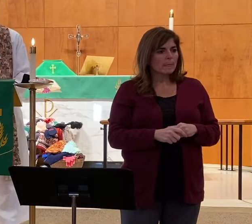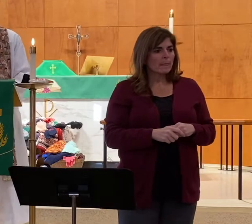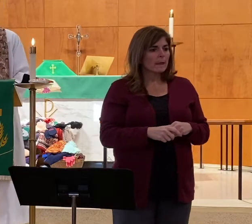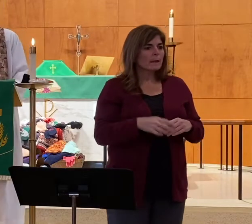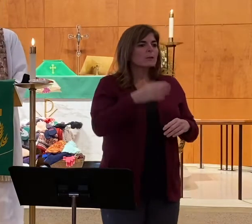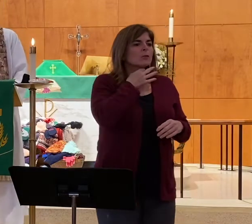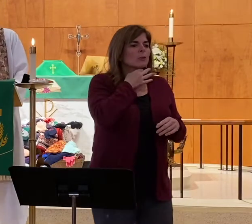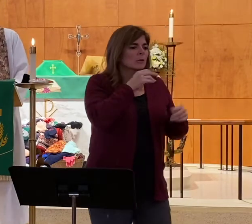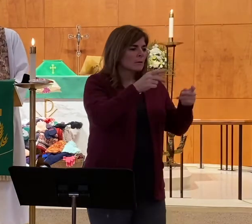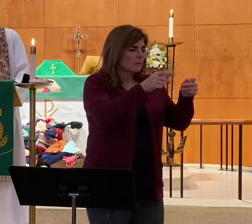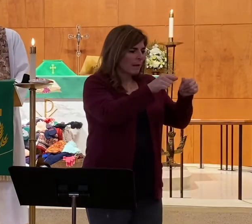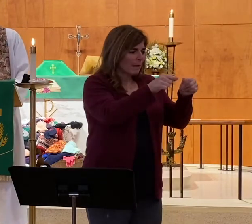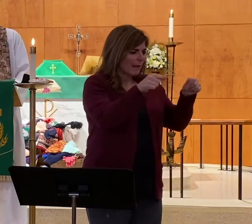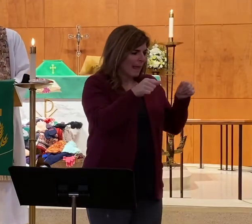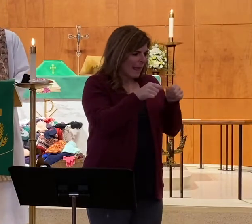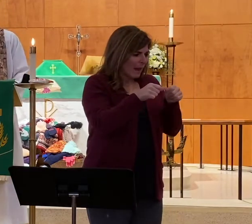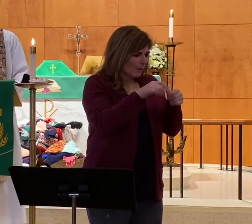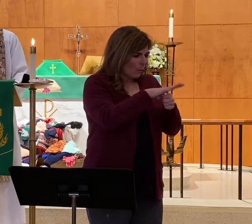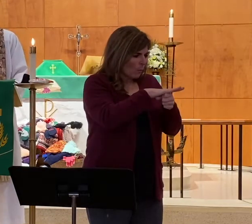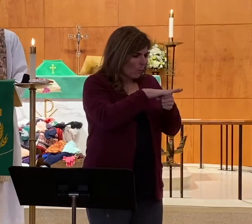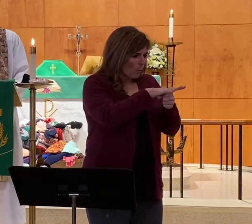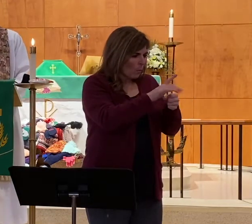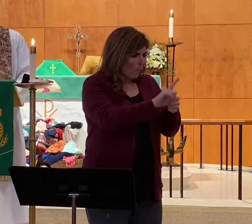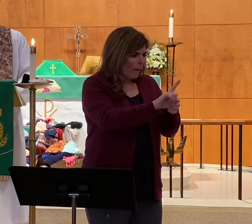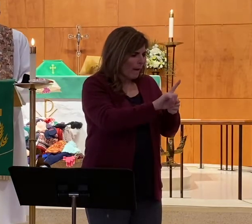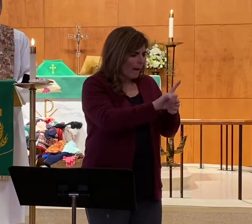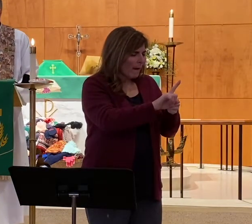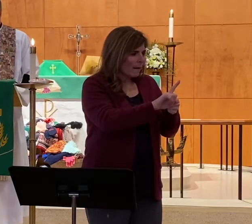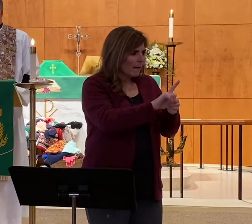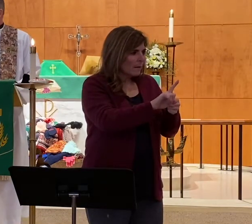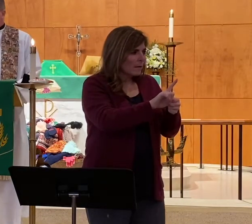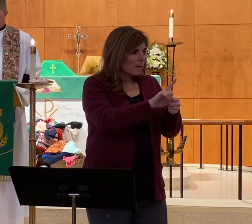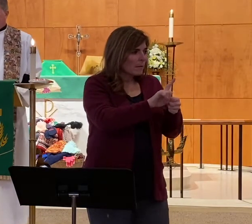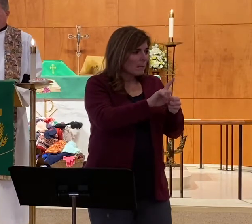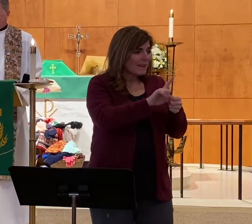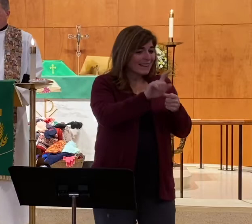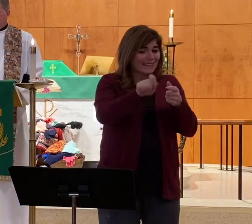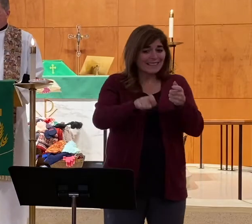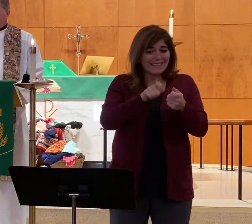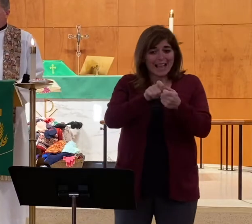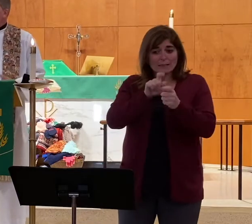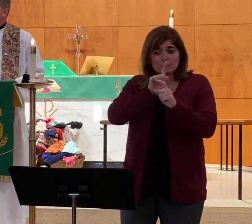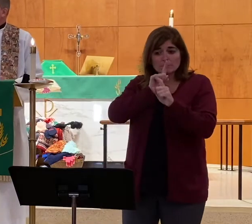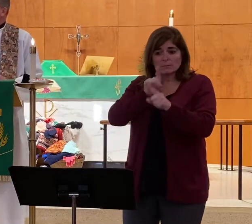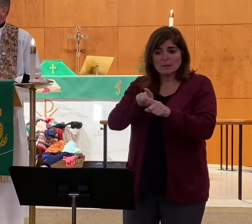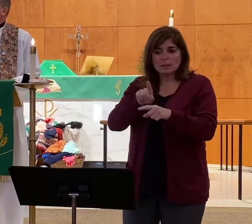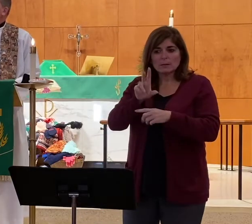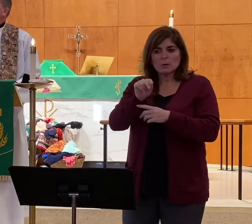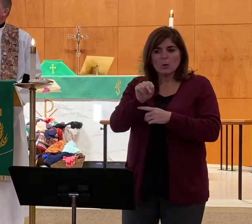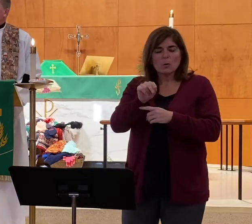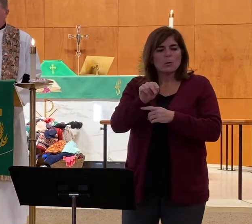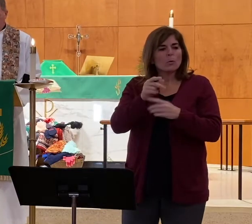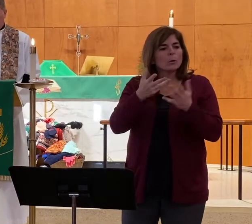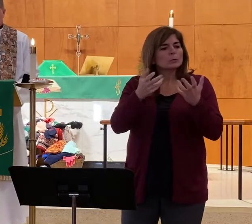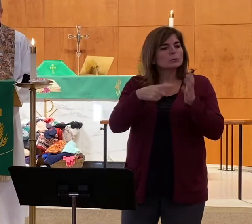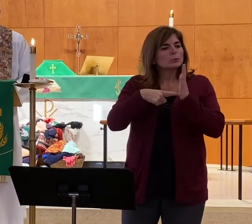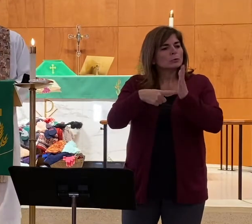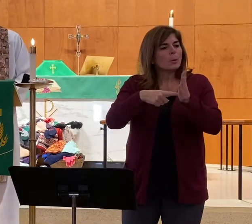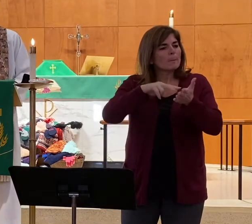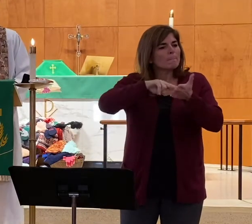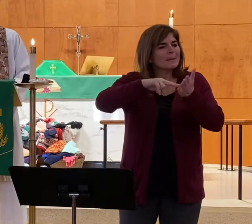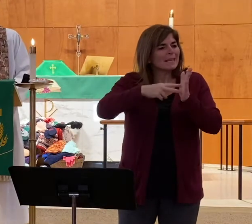location. But Jesus answered them with a response that involved meaning and